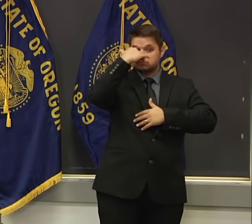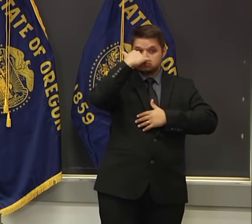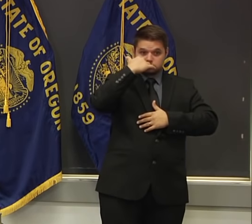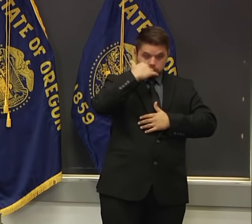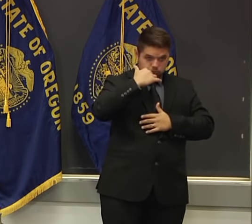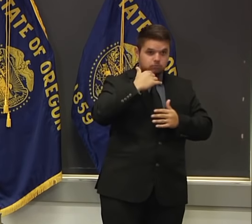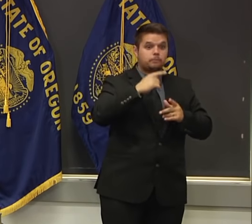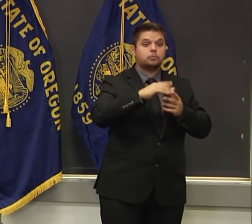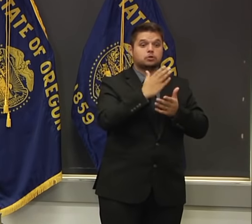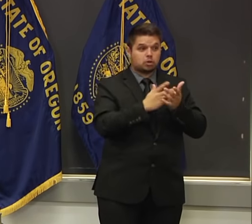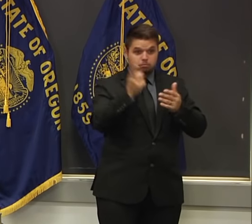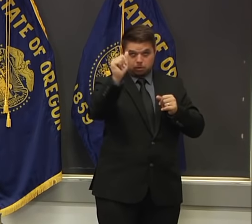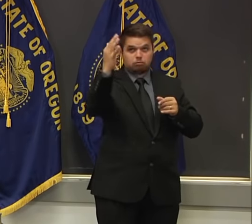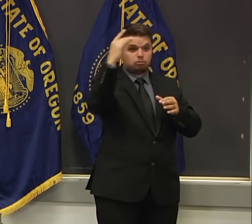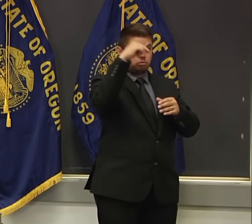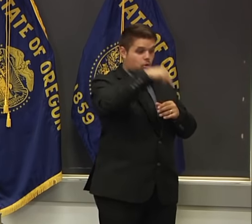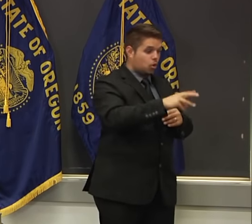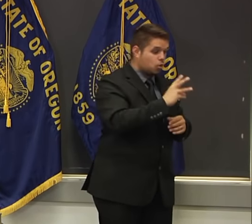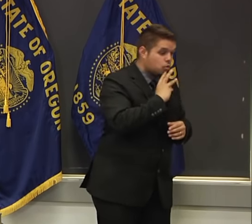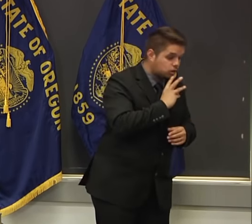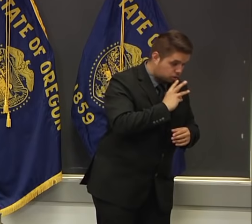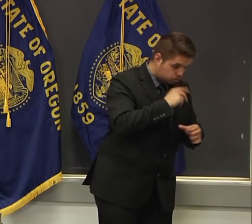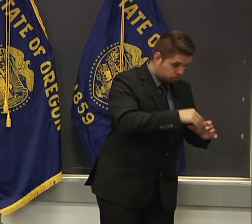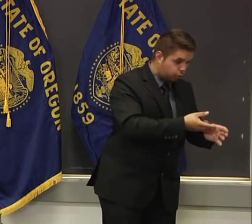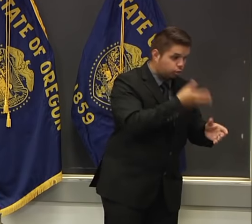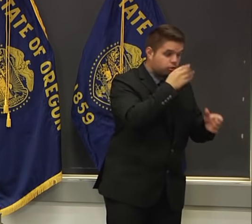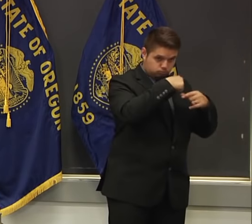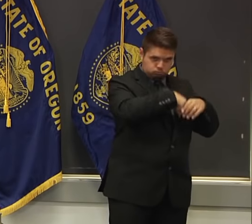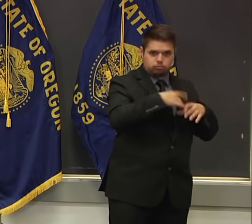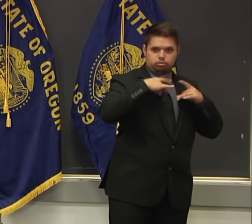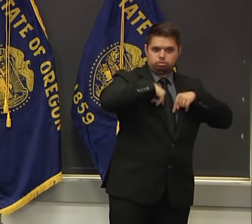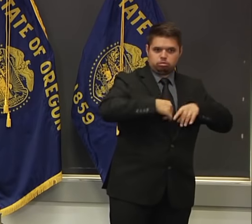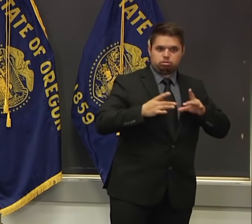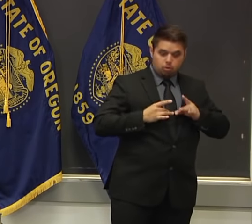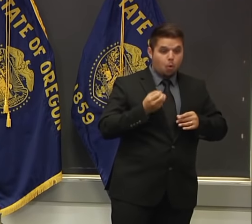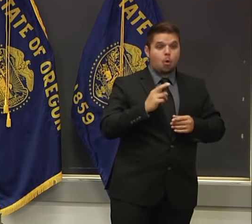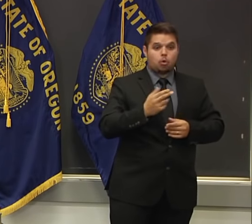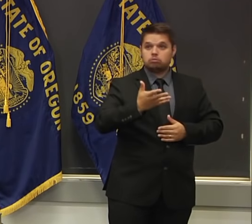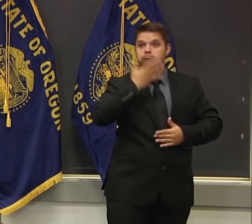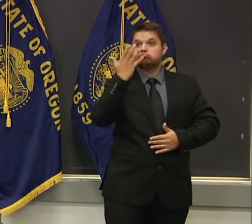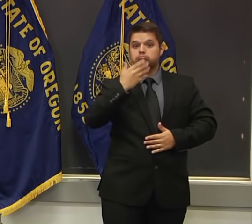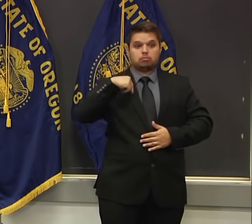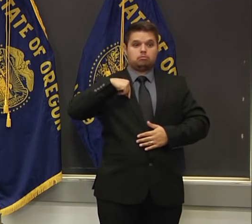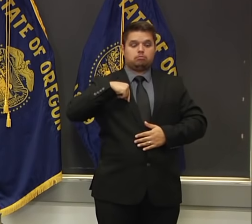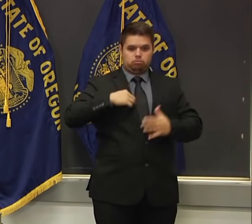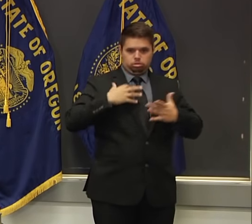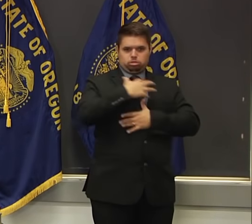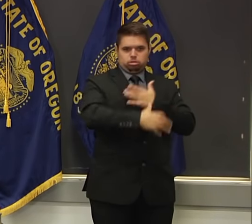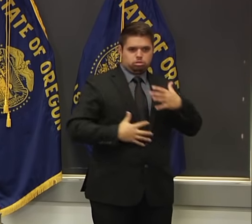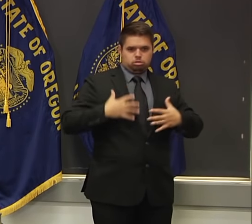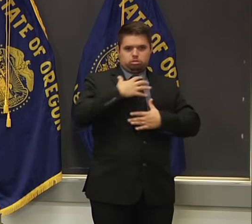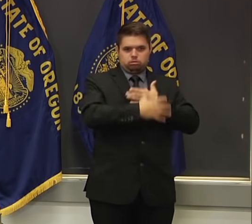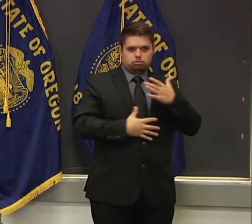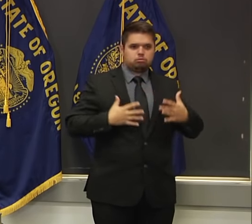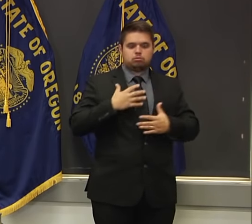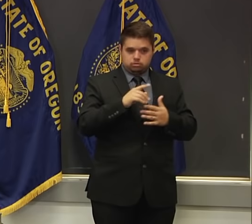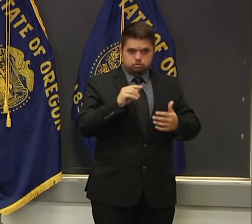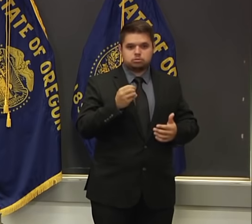a longer time than we would expect during this wildfire emergency, to have those toxic elements be the big impact to